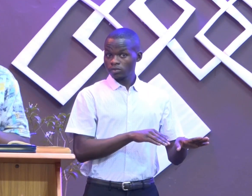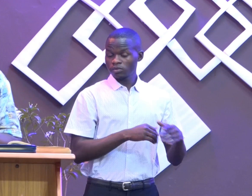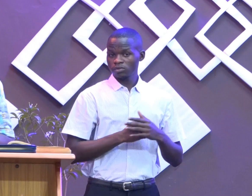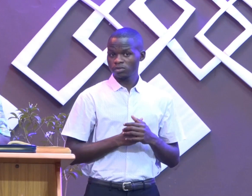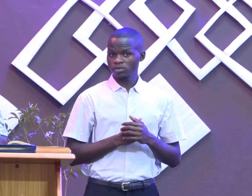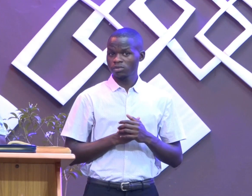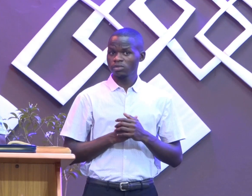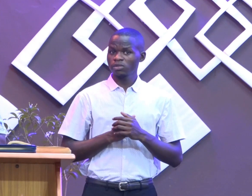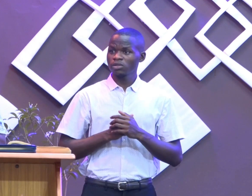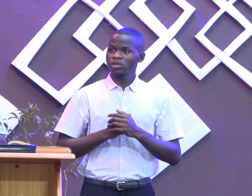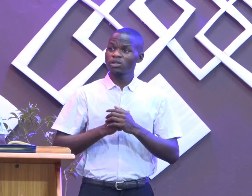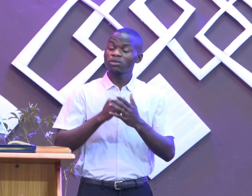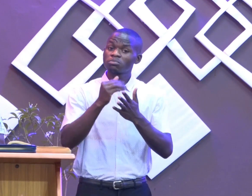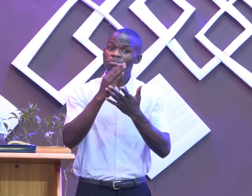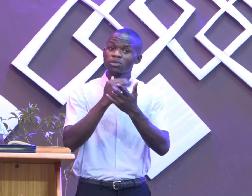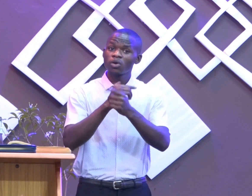go.